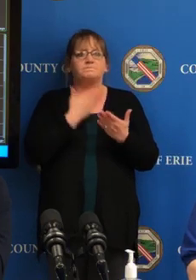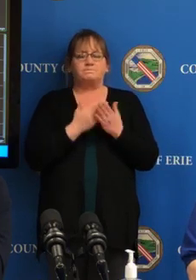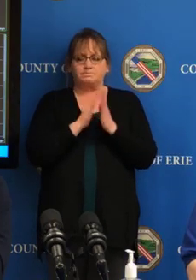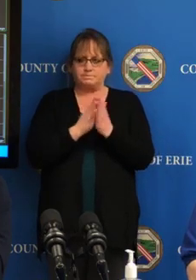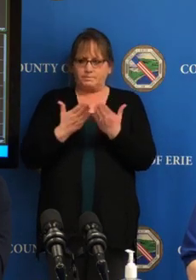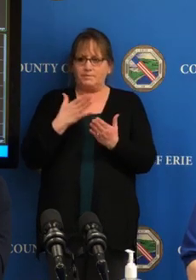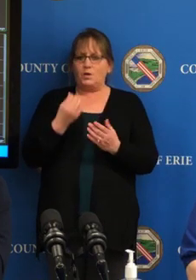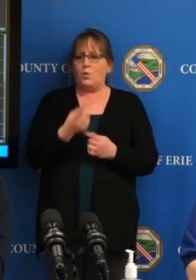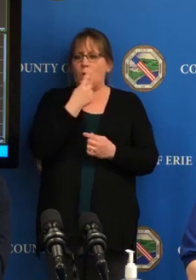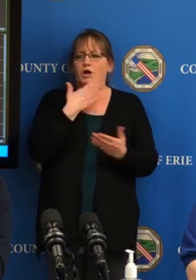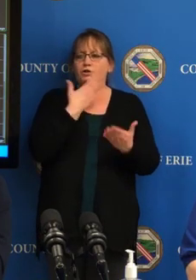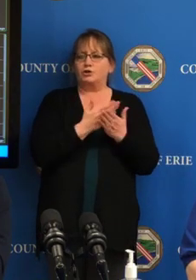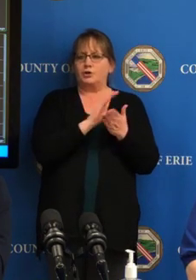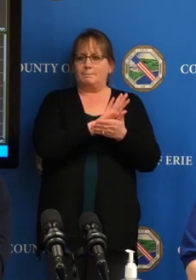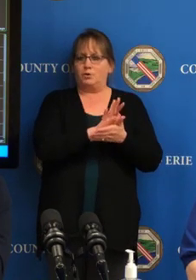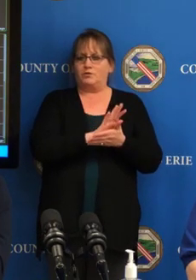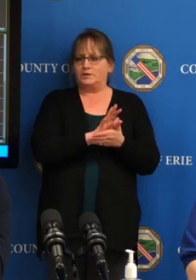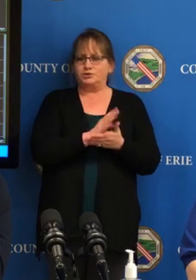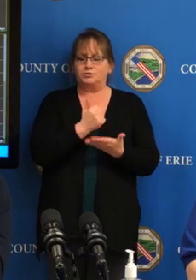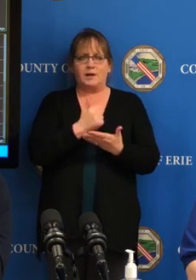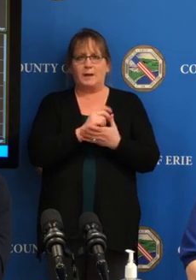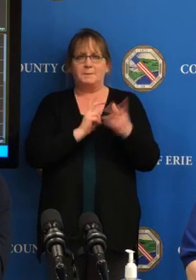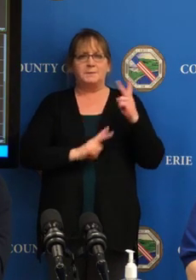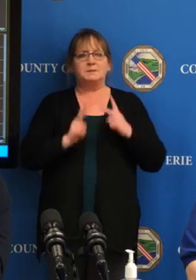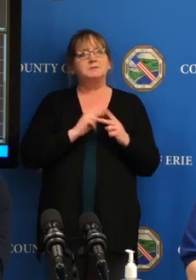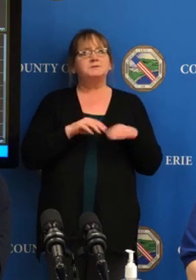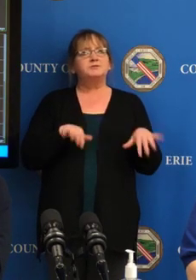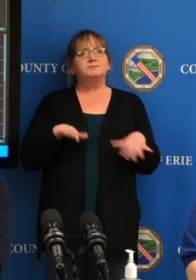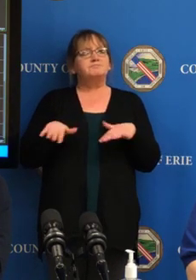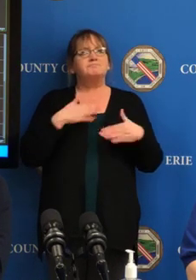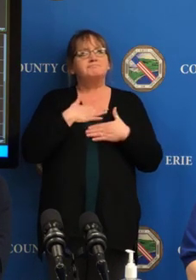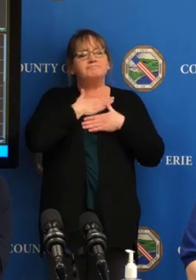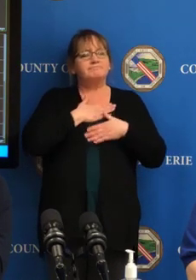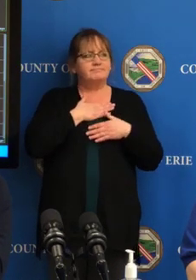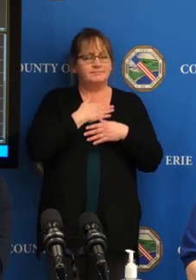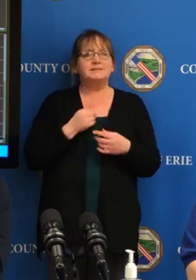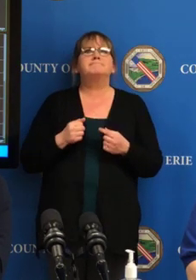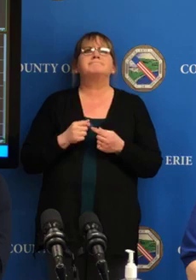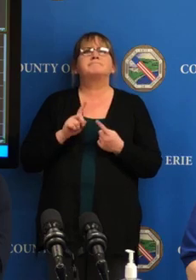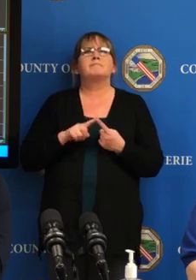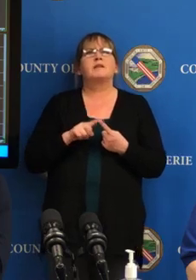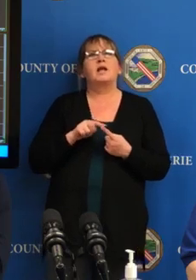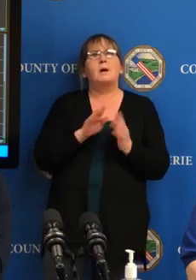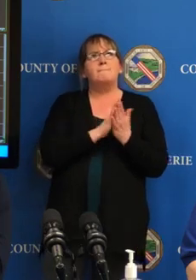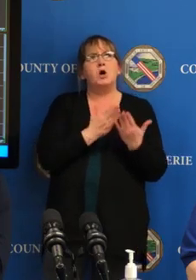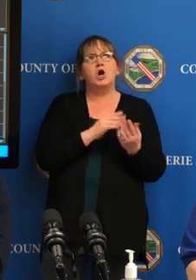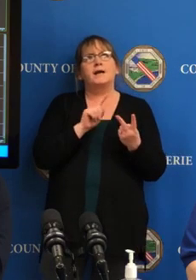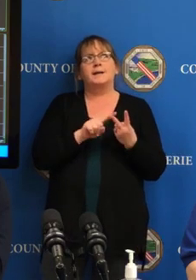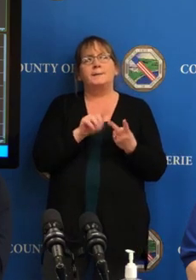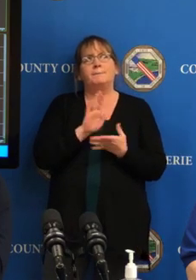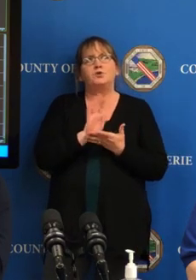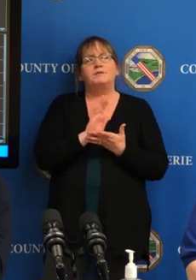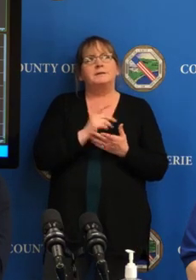good movie for people to help pass the time. One good book and one good movie.